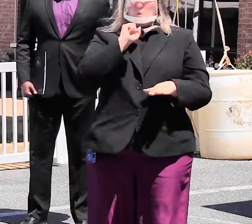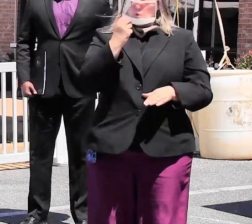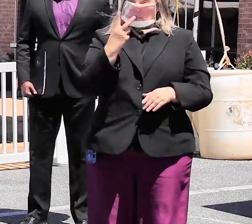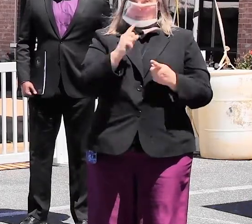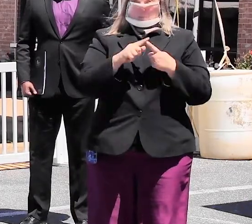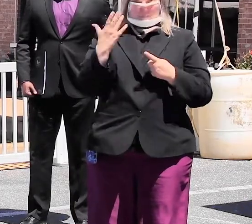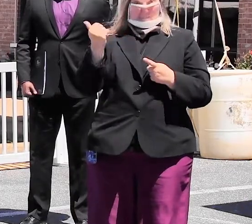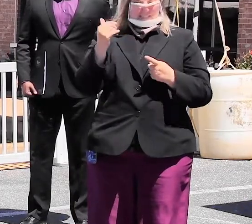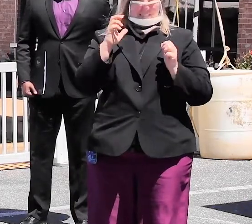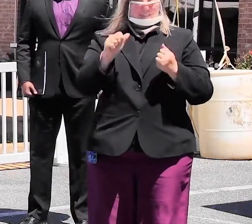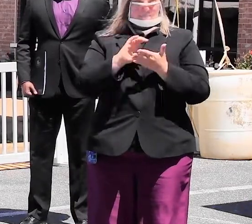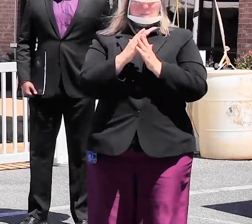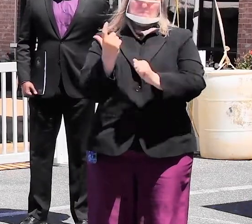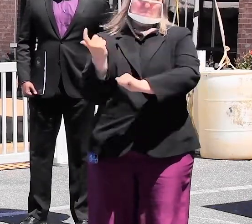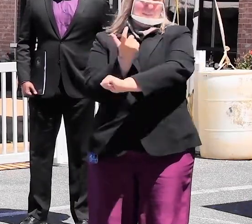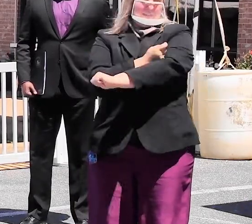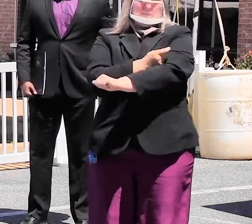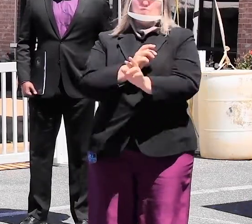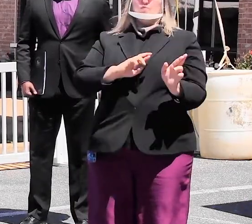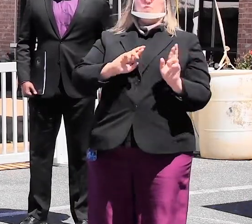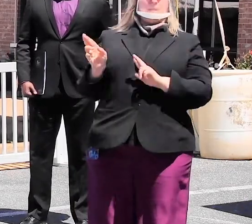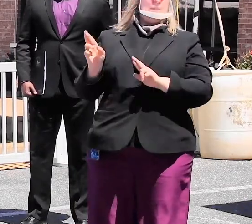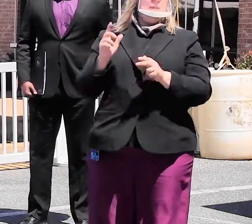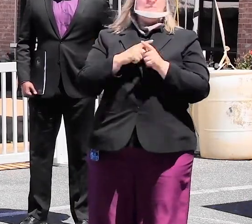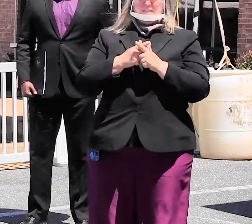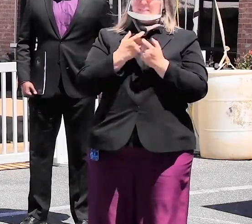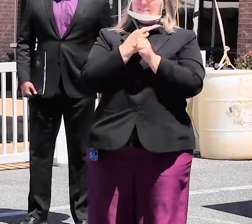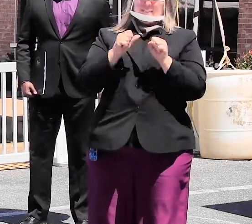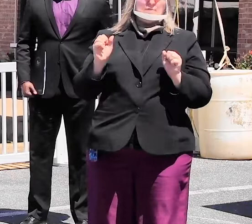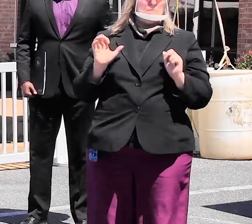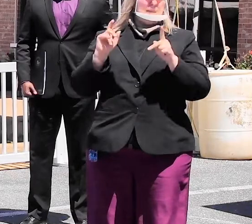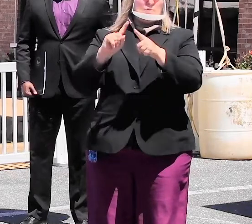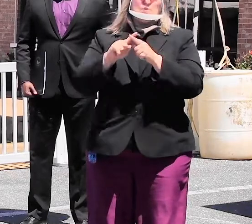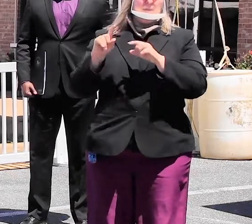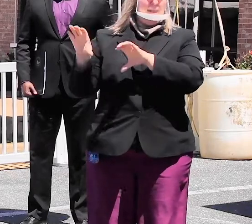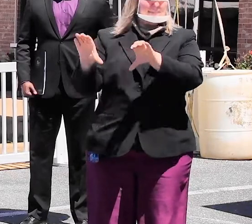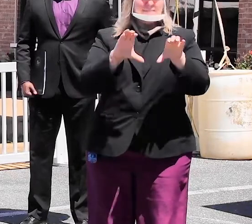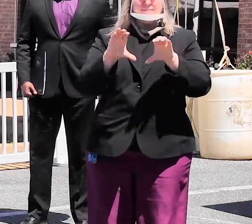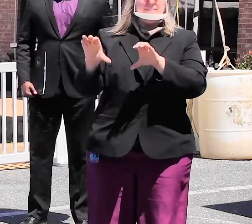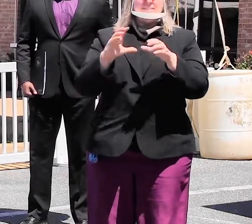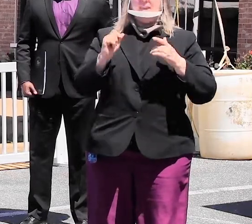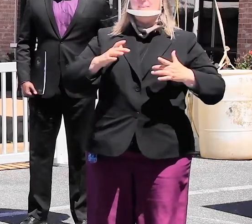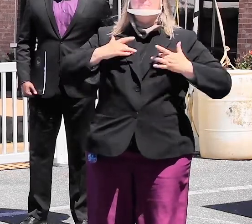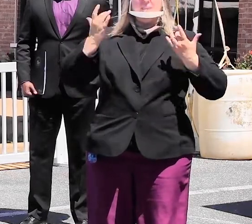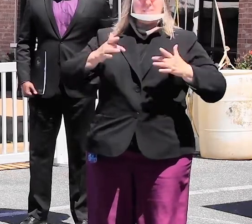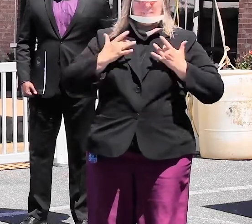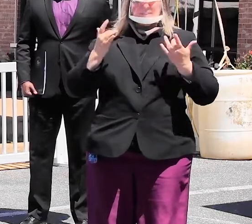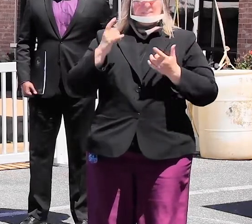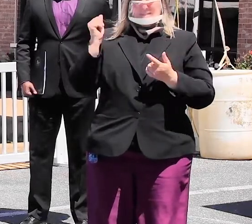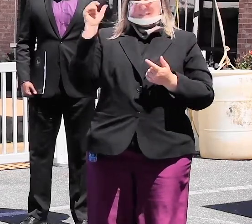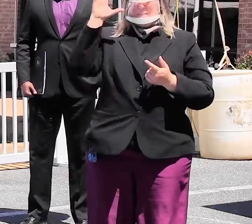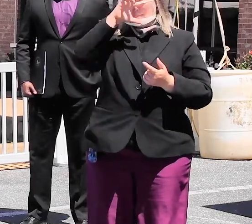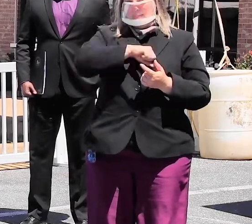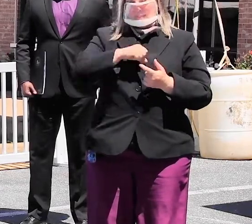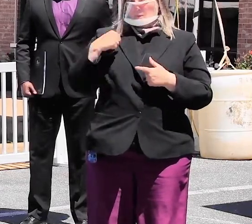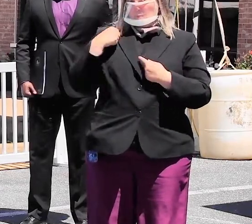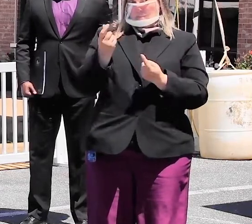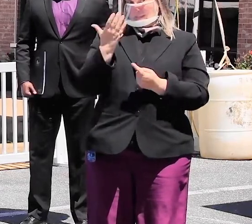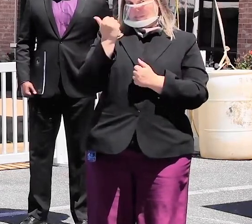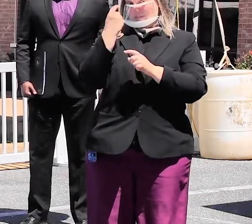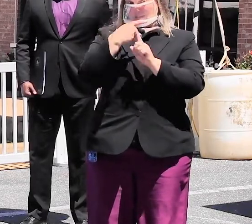become vaccinated so they can safely resume activities and events missed over the past 15